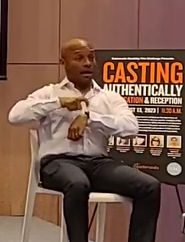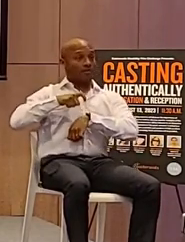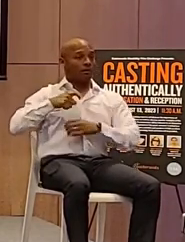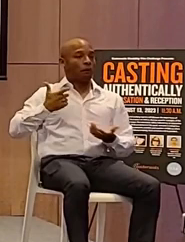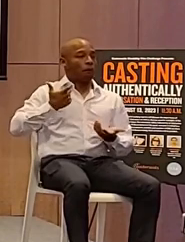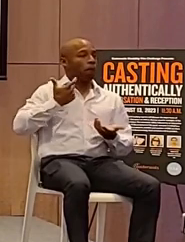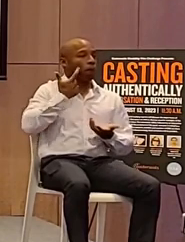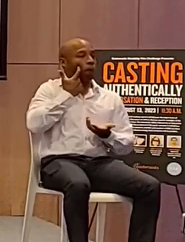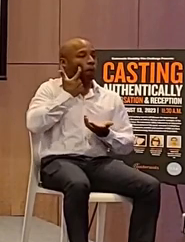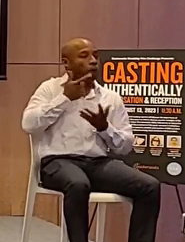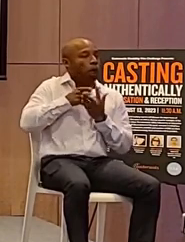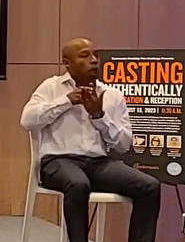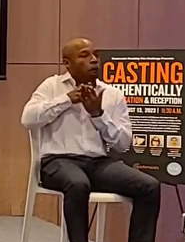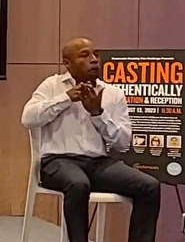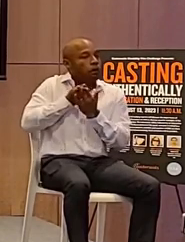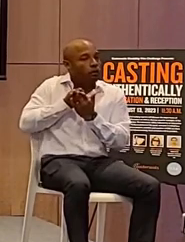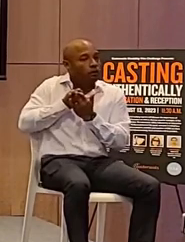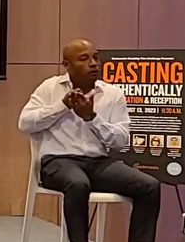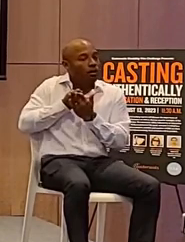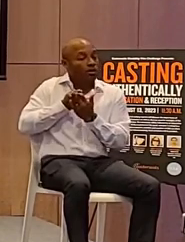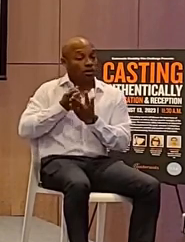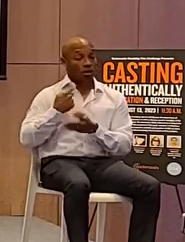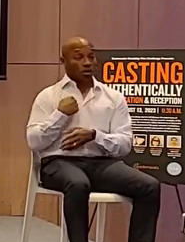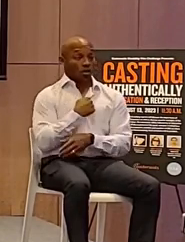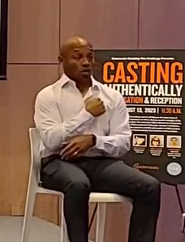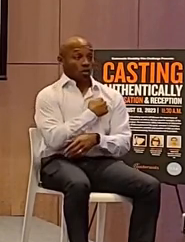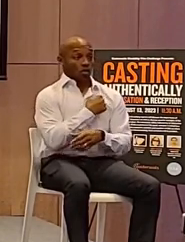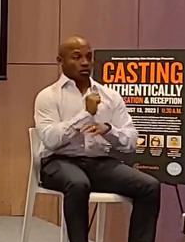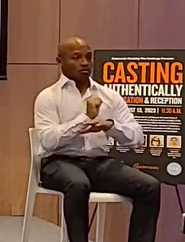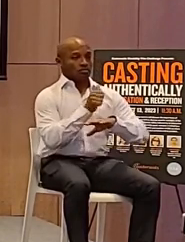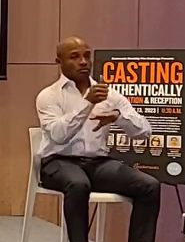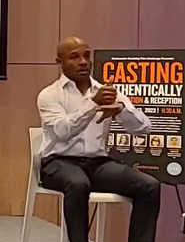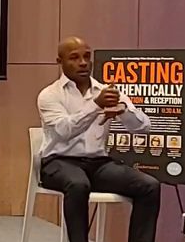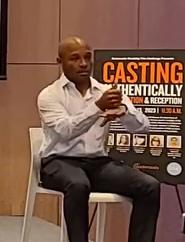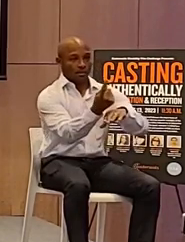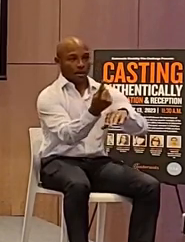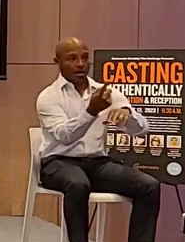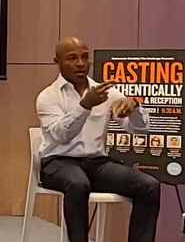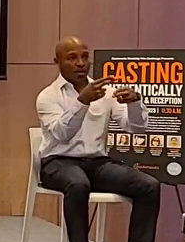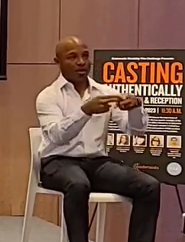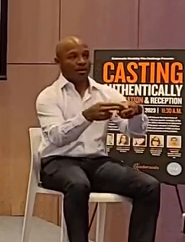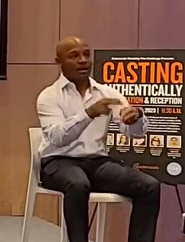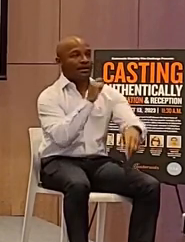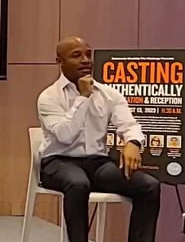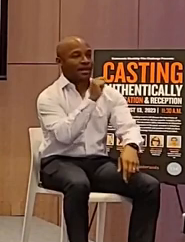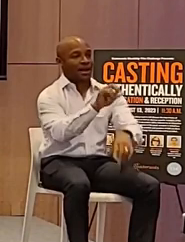starting. And so we created what we called then the non-traditional